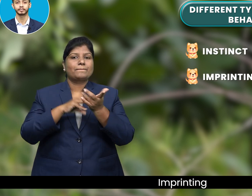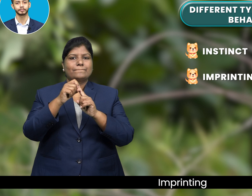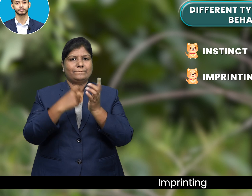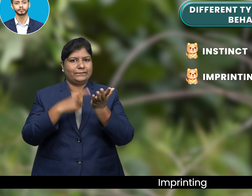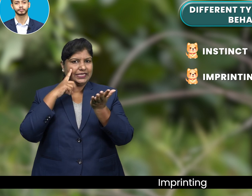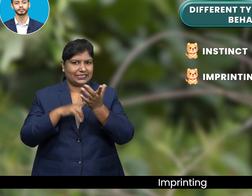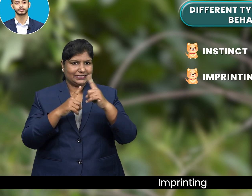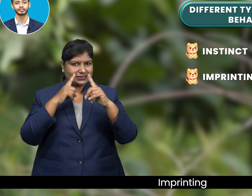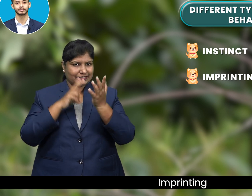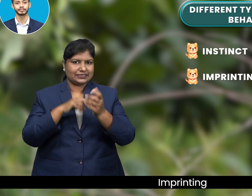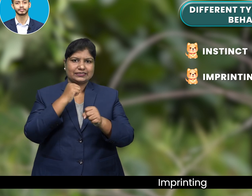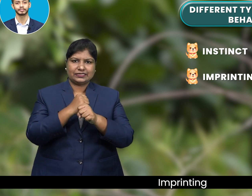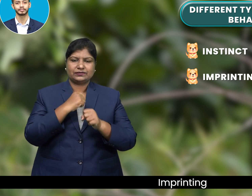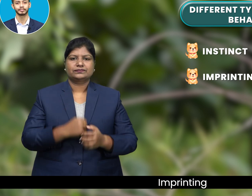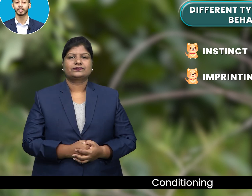imprinting,